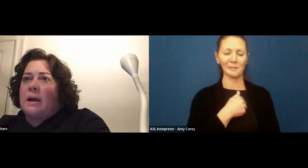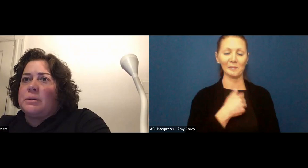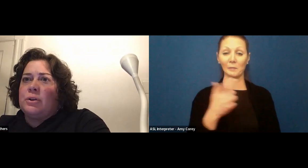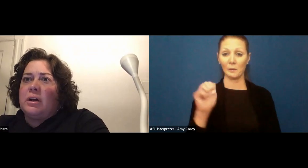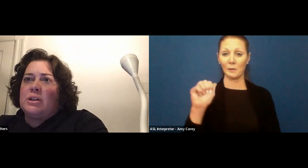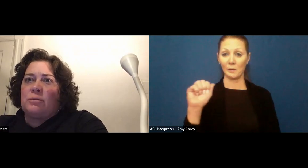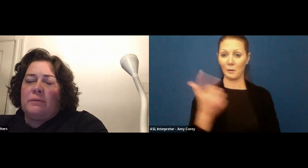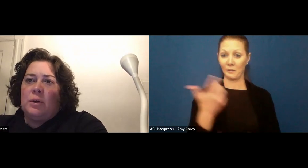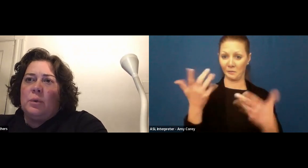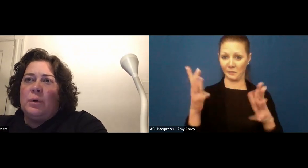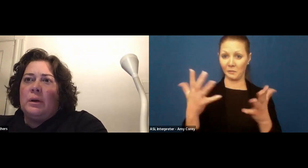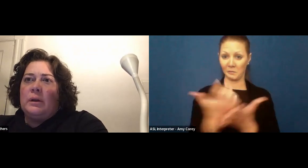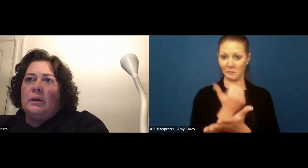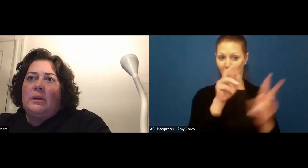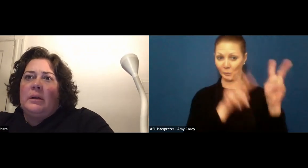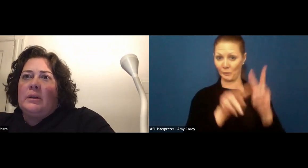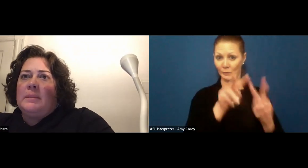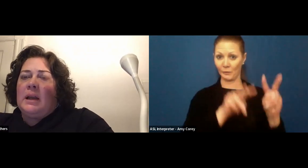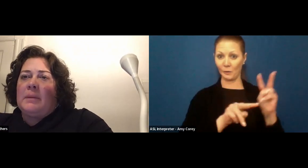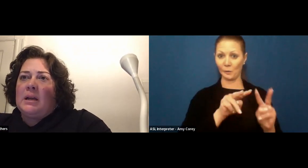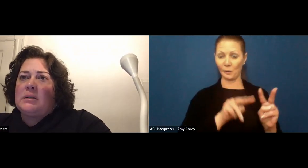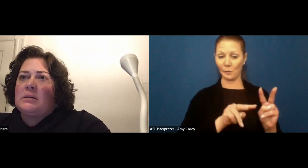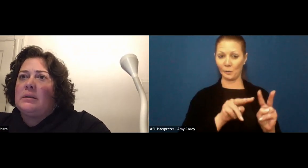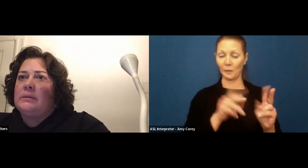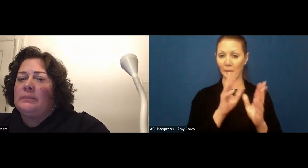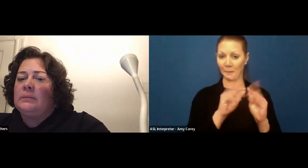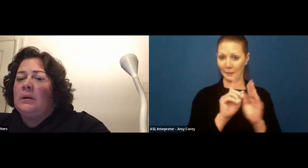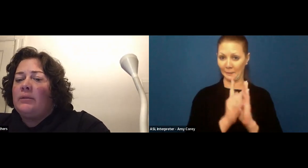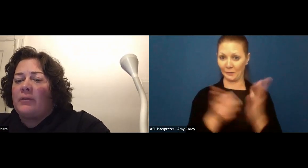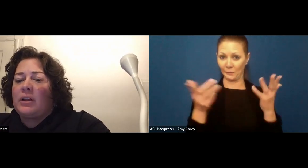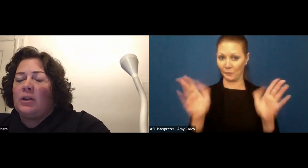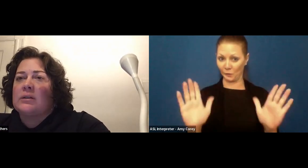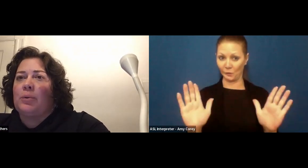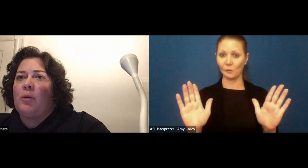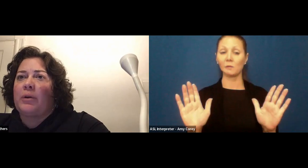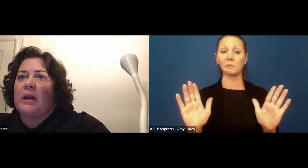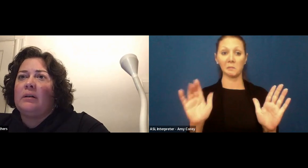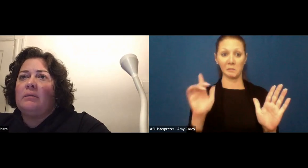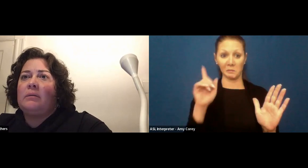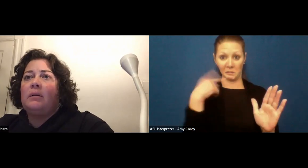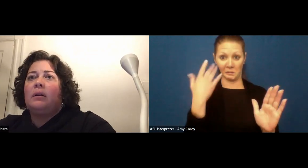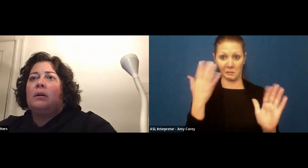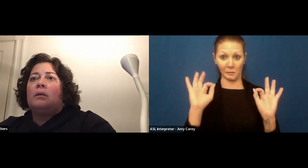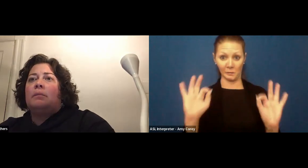everybody had the opportunity to review the meeting minutes. Everything looks appropriate.